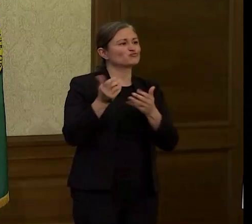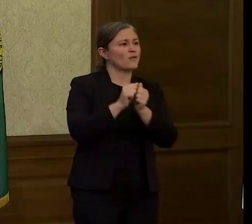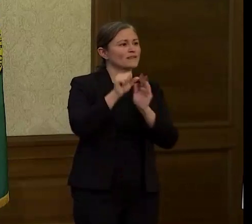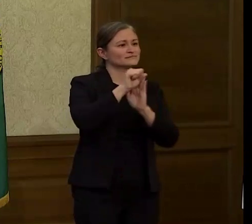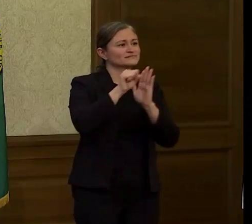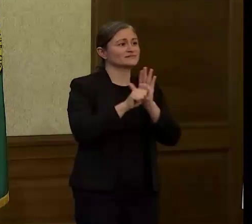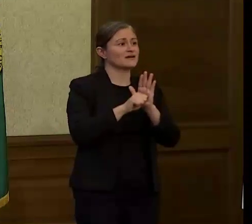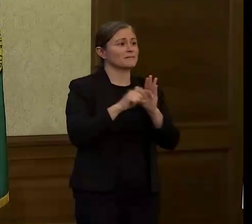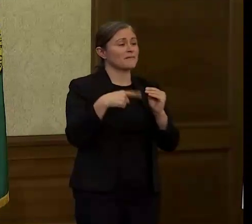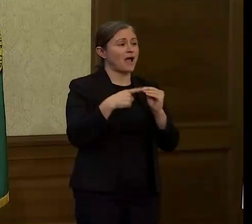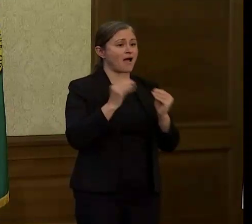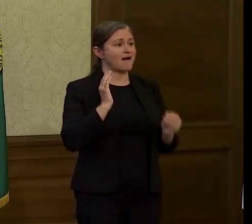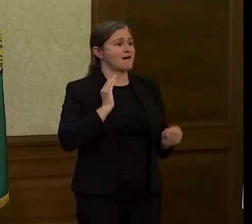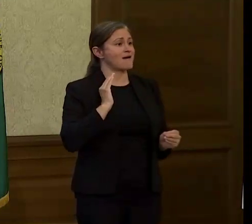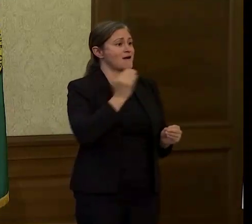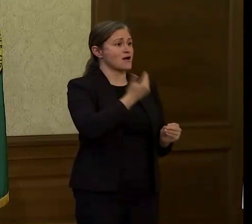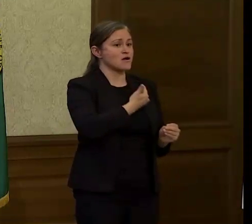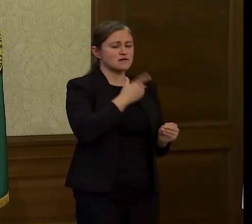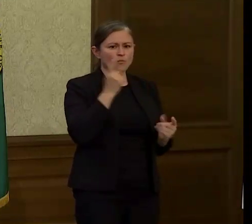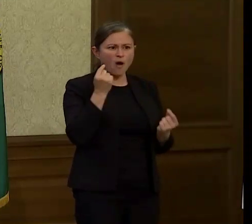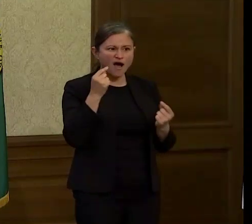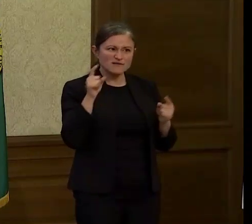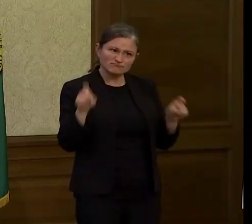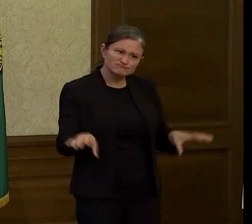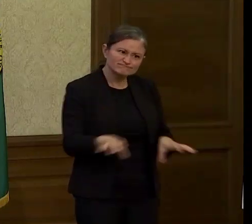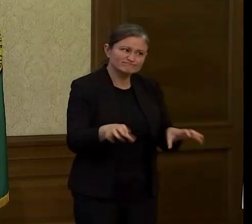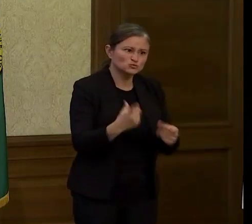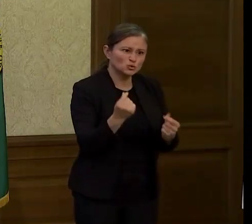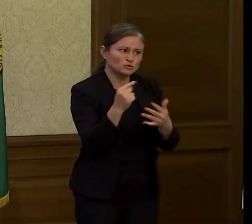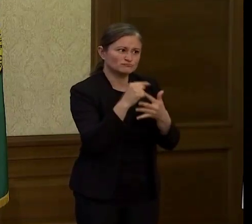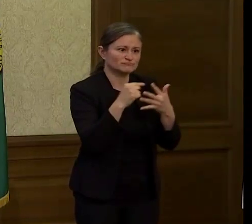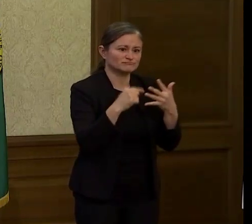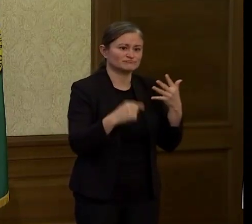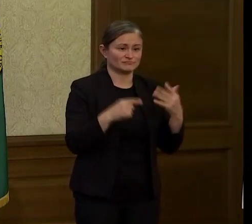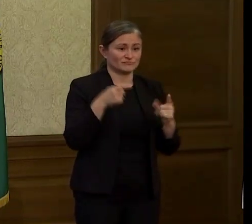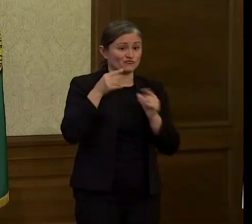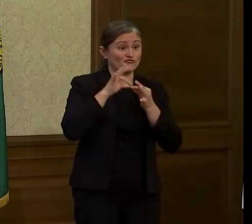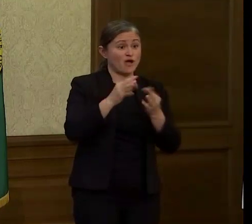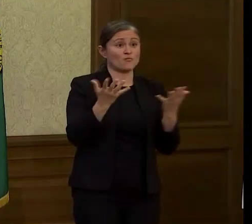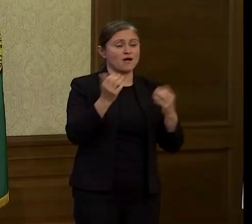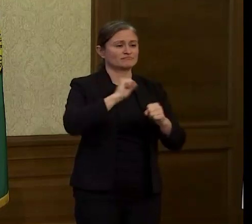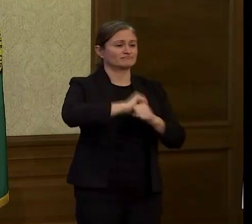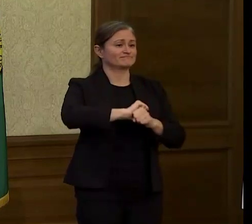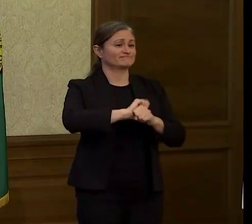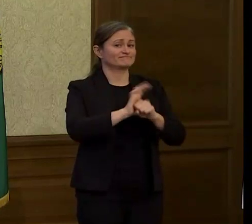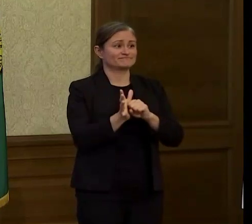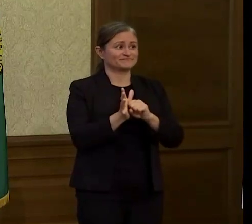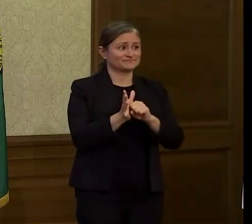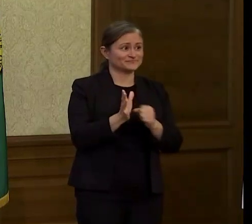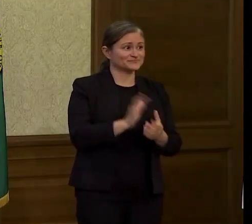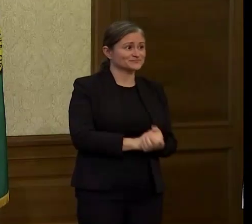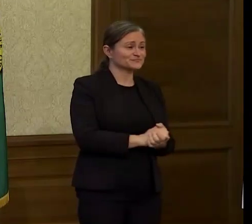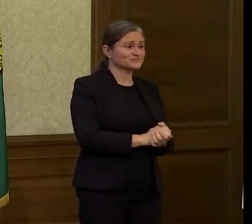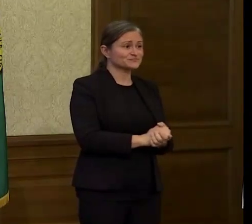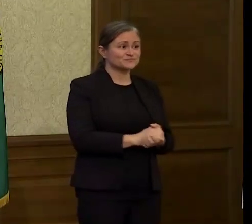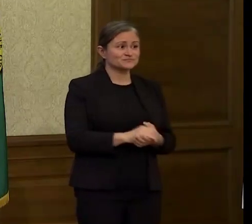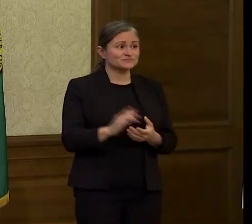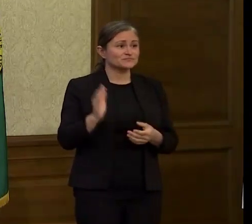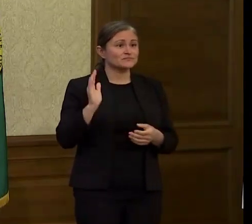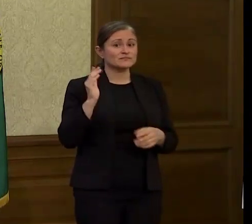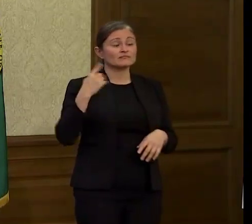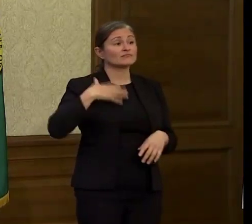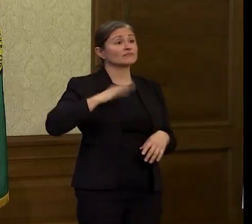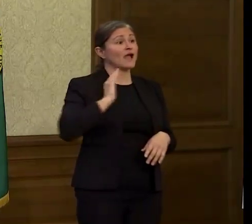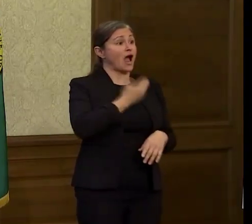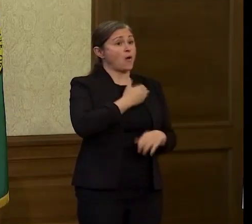needed actions in the fight against the COVID-19 virus. I'm pleased to say our state has organized a very